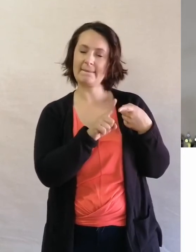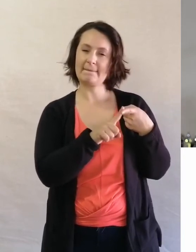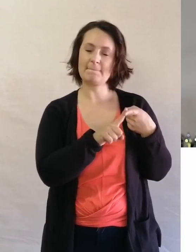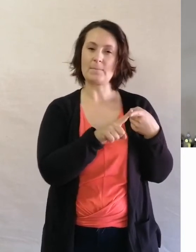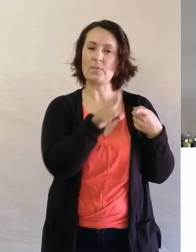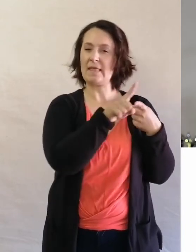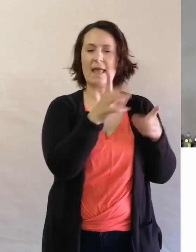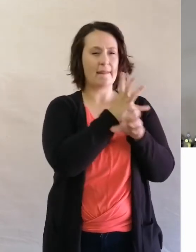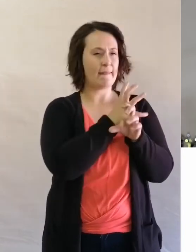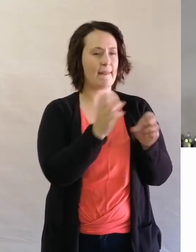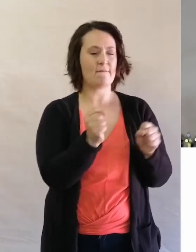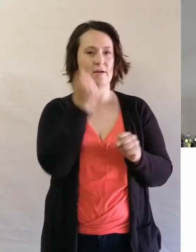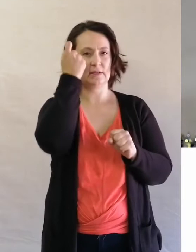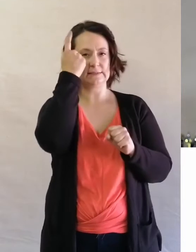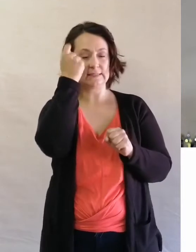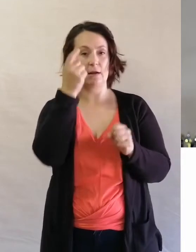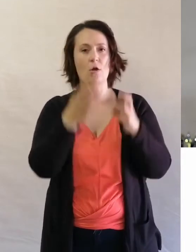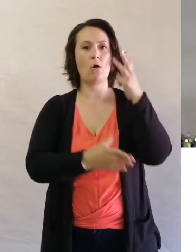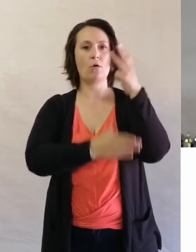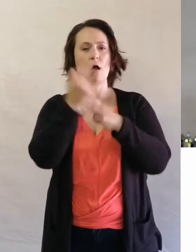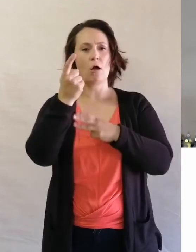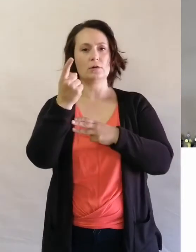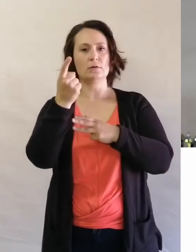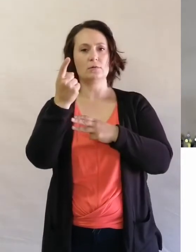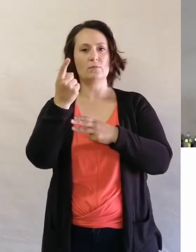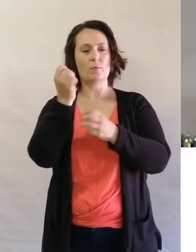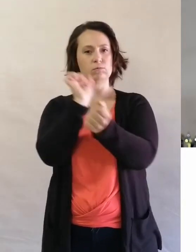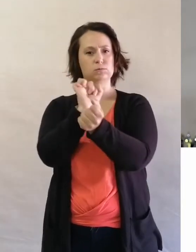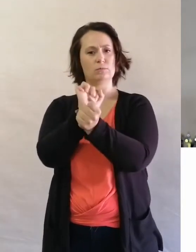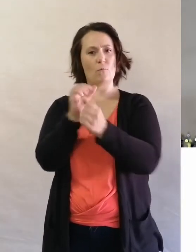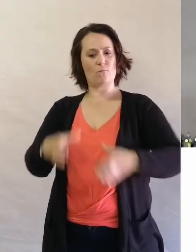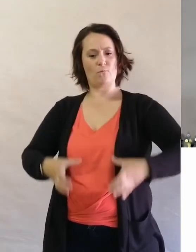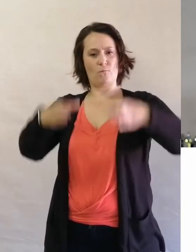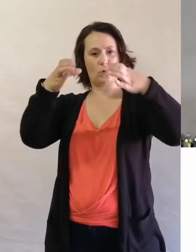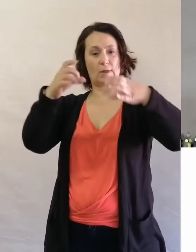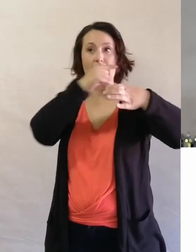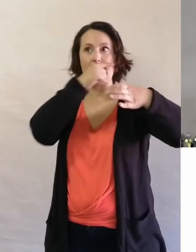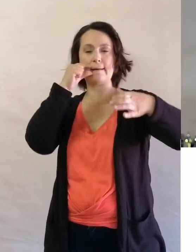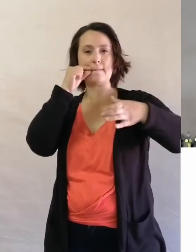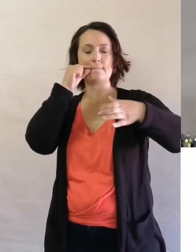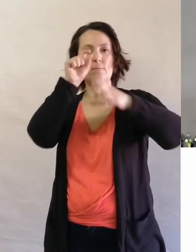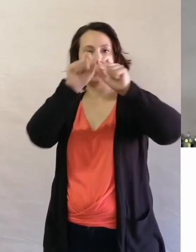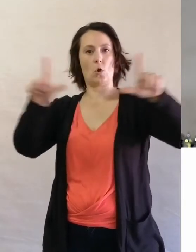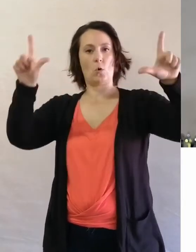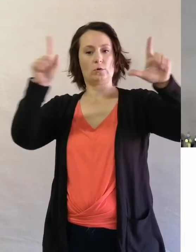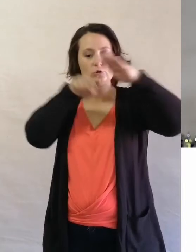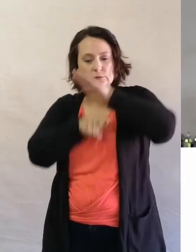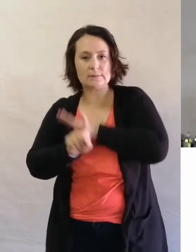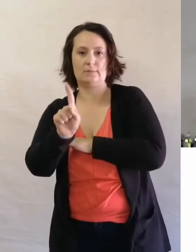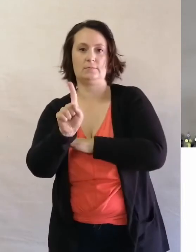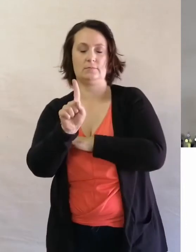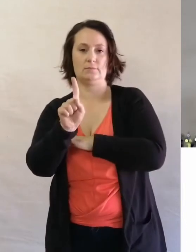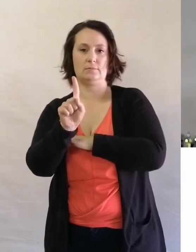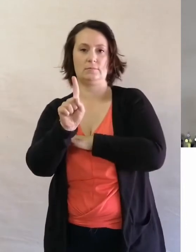understood what it means that God is your fortress, that the name of the Lord is a place that you can hide. This is what the Bible says.